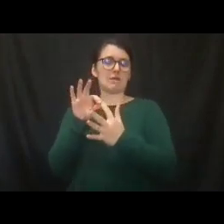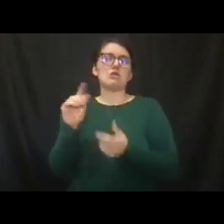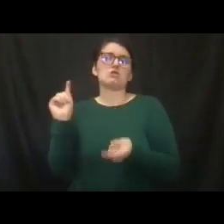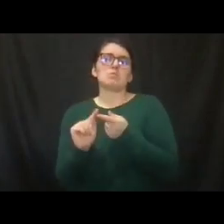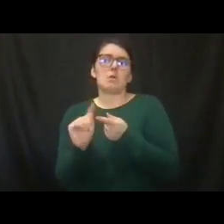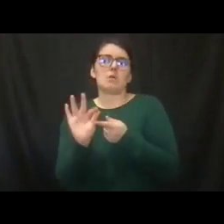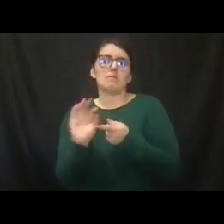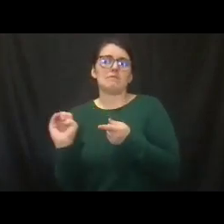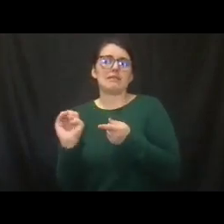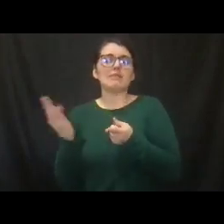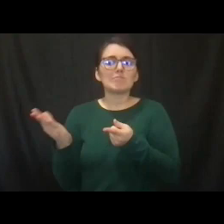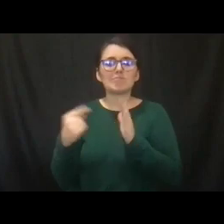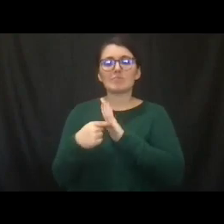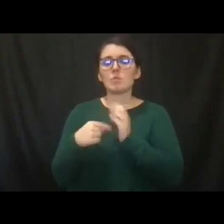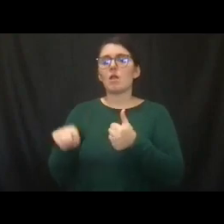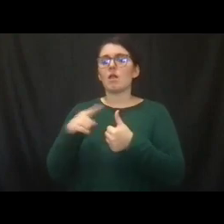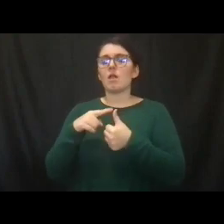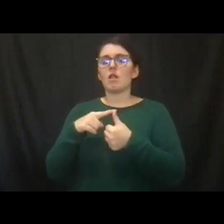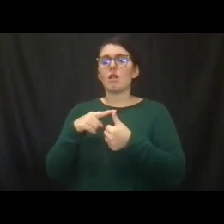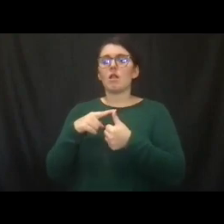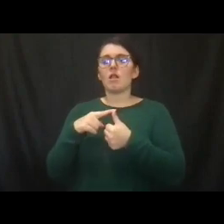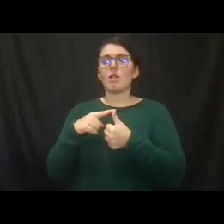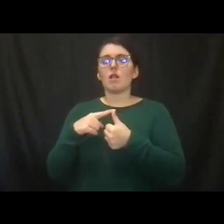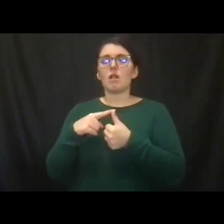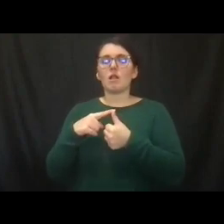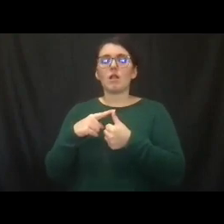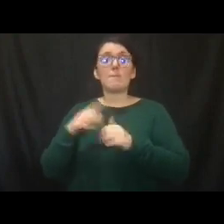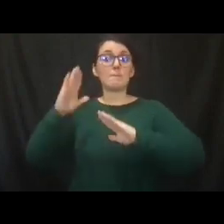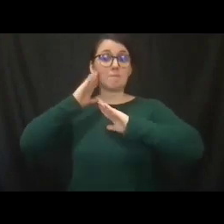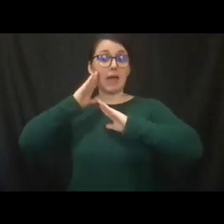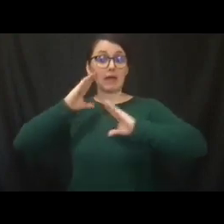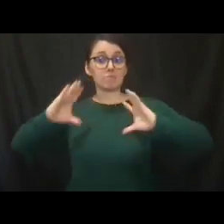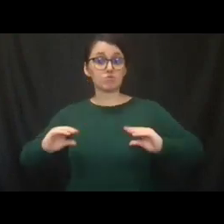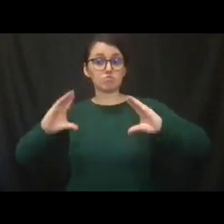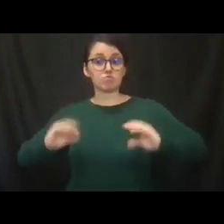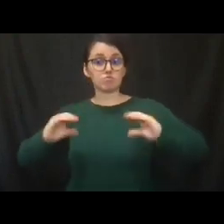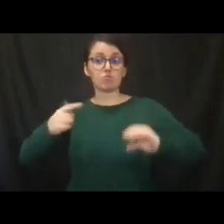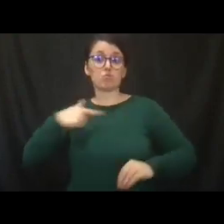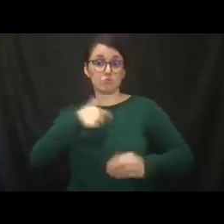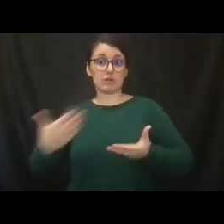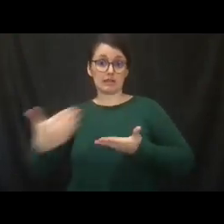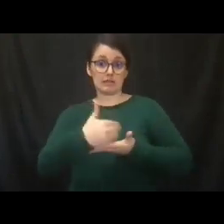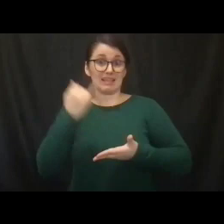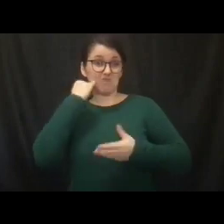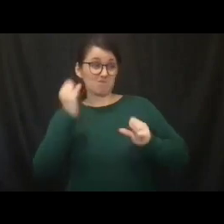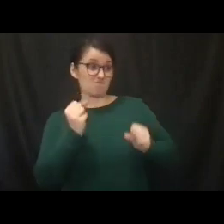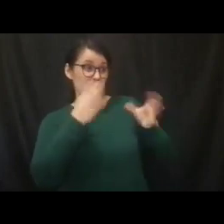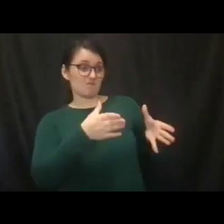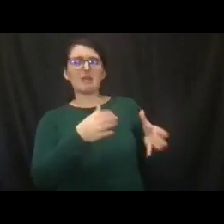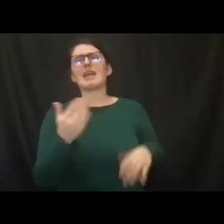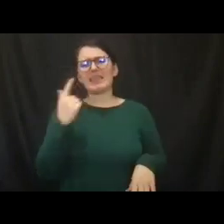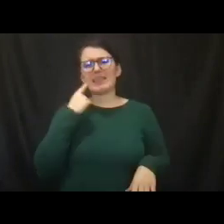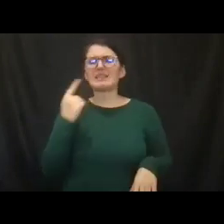some things, like we do collect mattresses here. If you want to recycle a mattress, it's like a